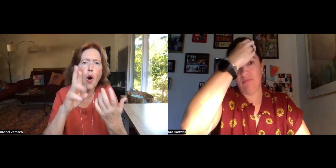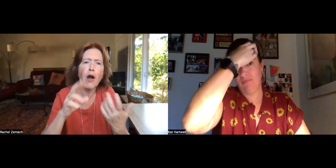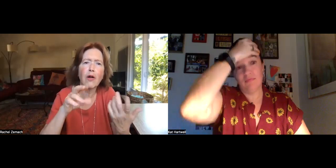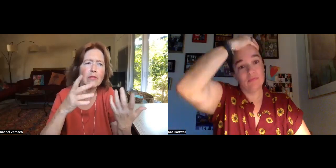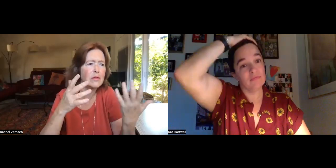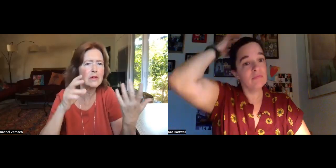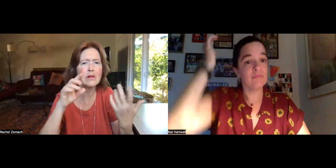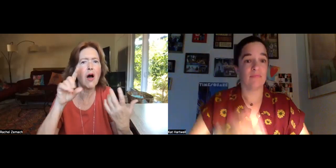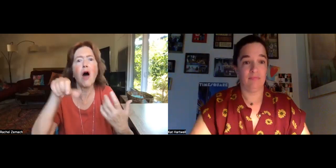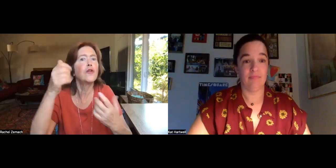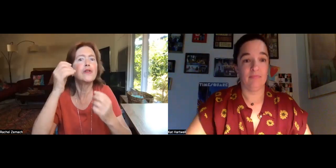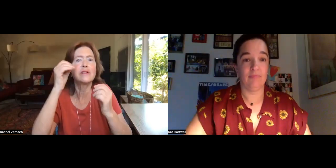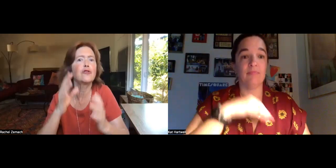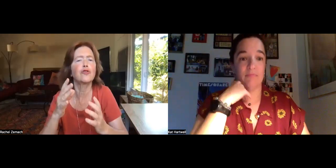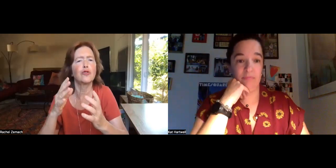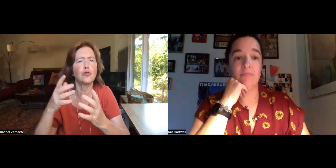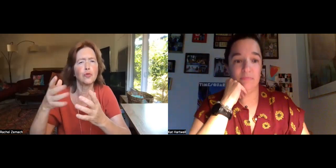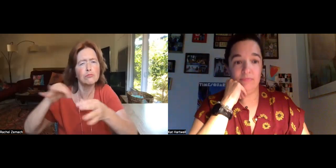or other teacher to